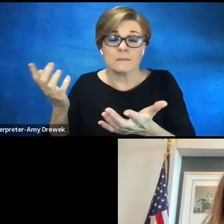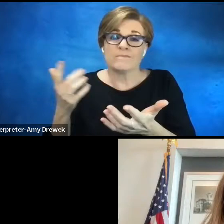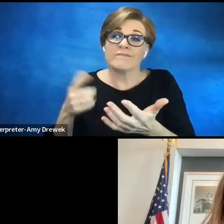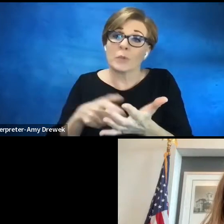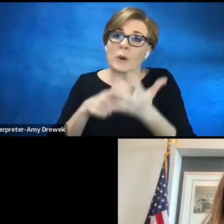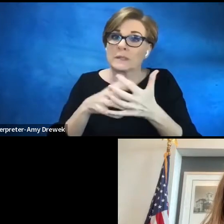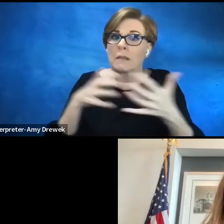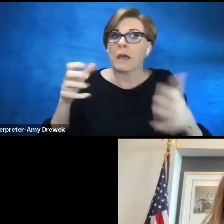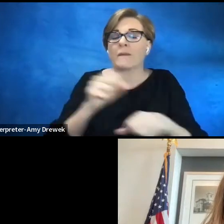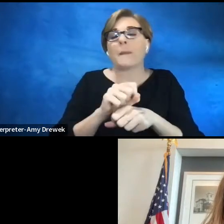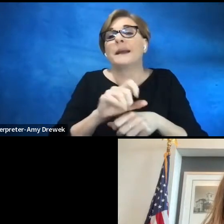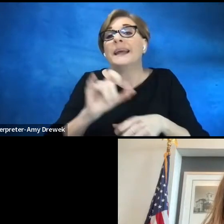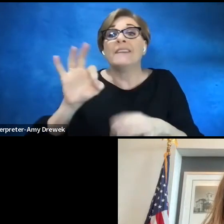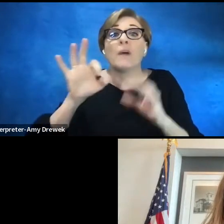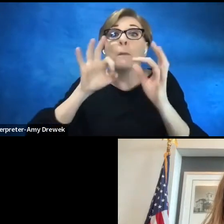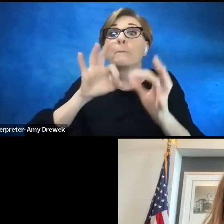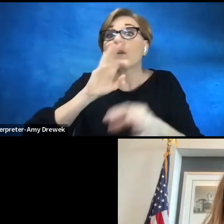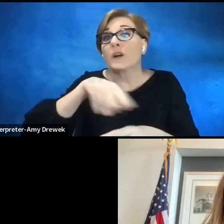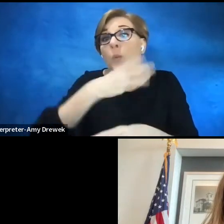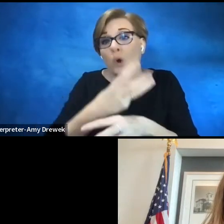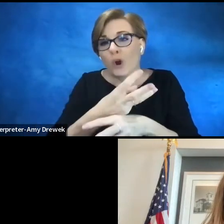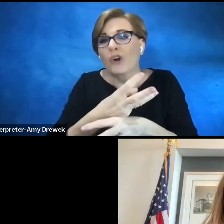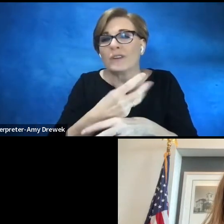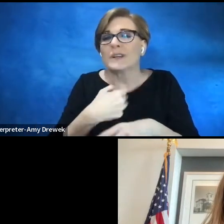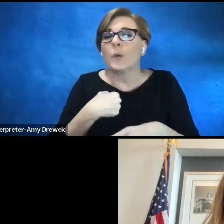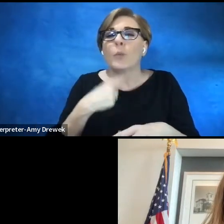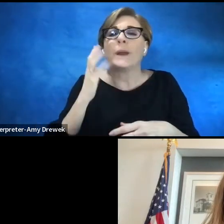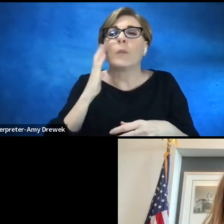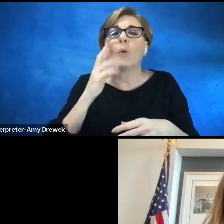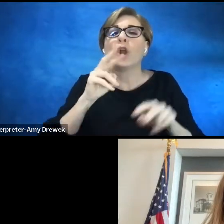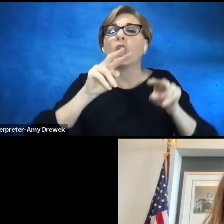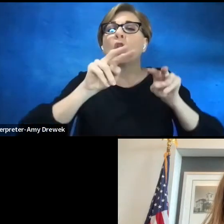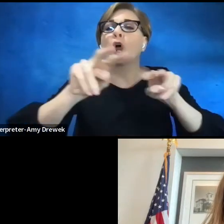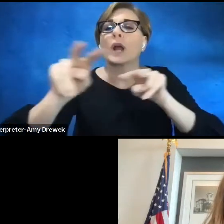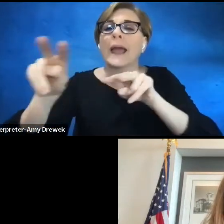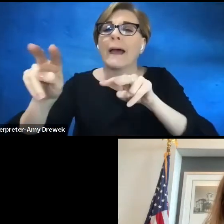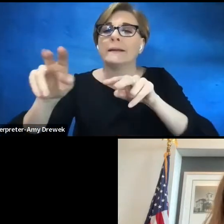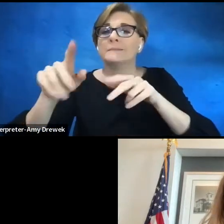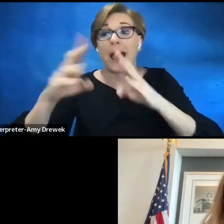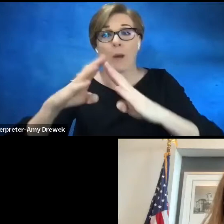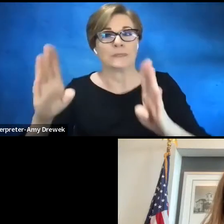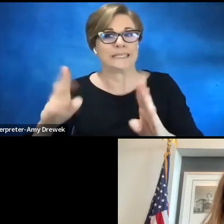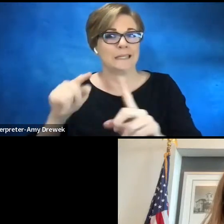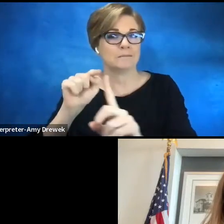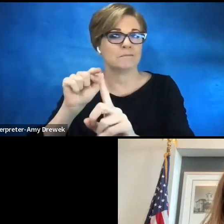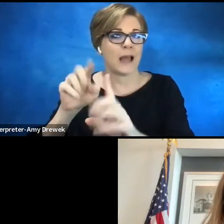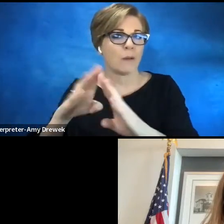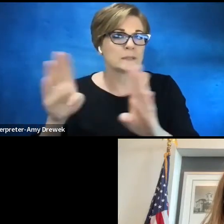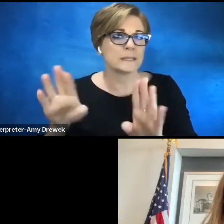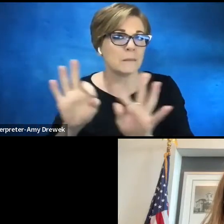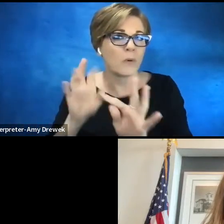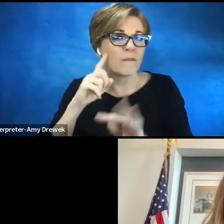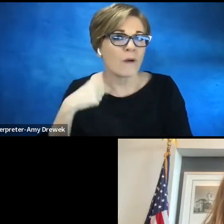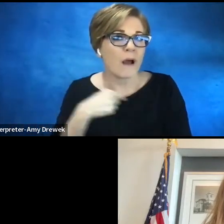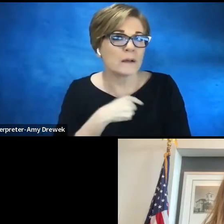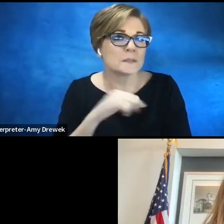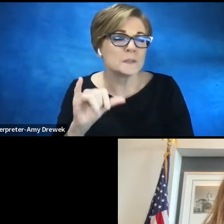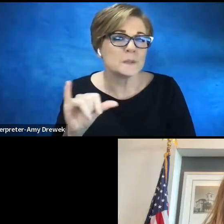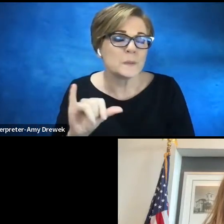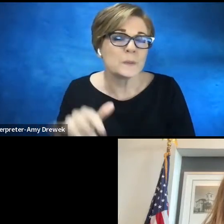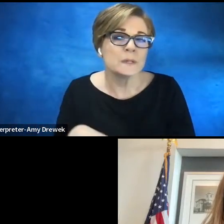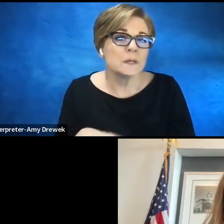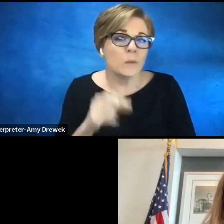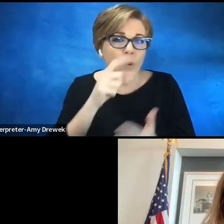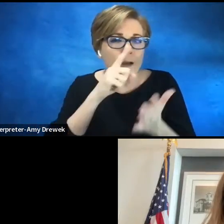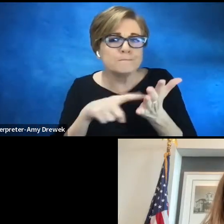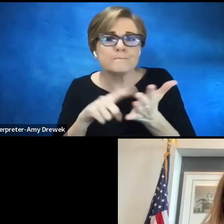in an ideal world, we would also be looking at other places, like housing is something that's also important to us. And so we're starting to investigate